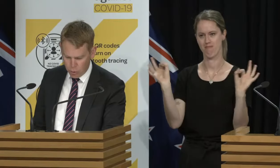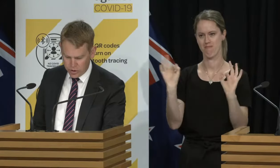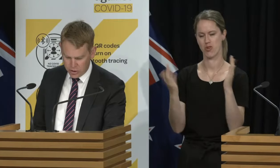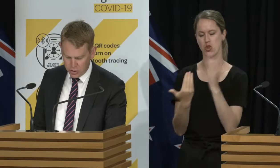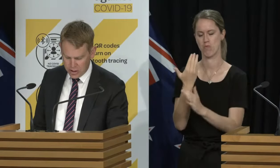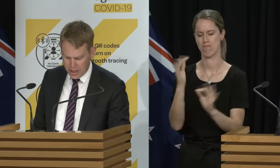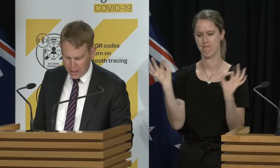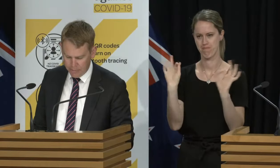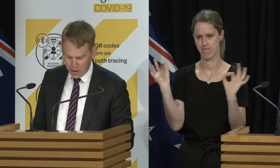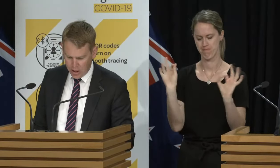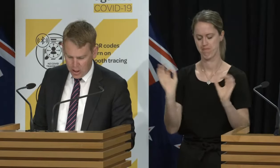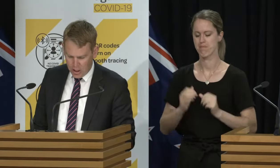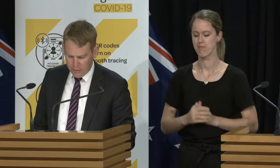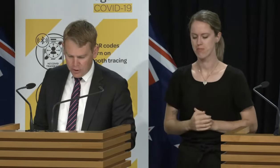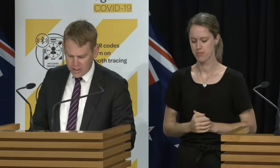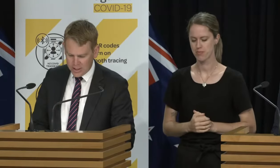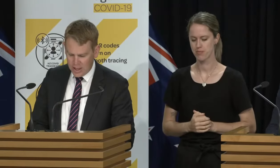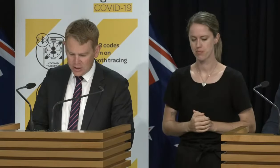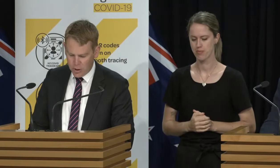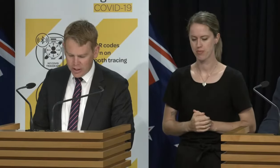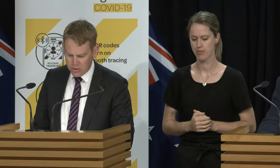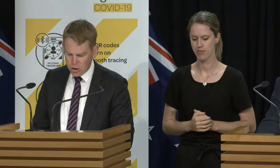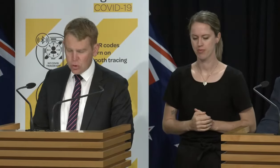to report to today. A further